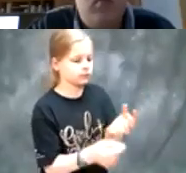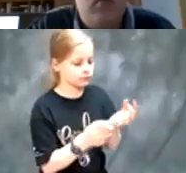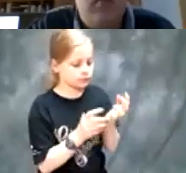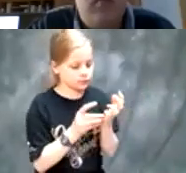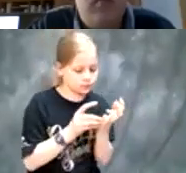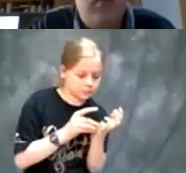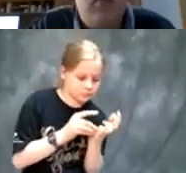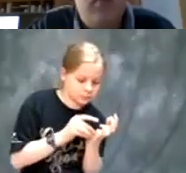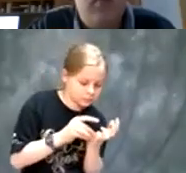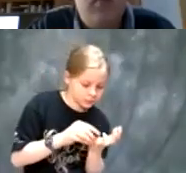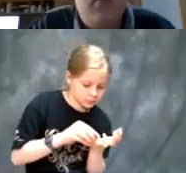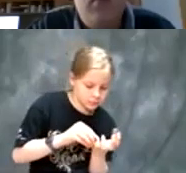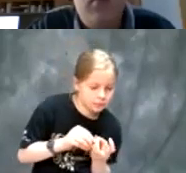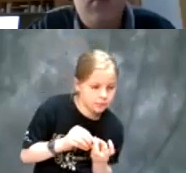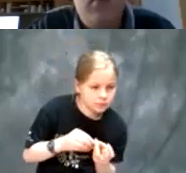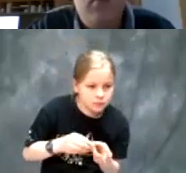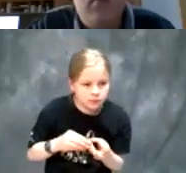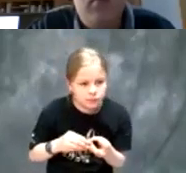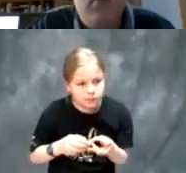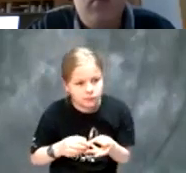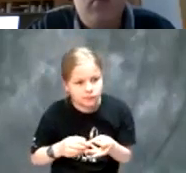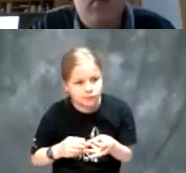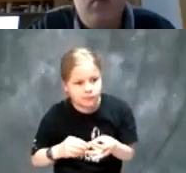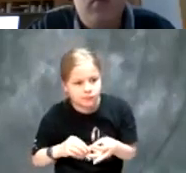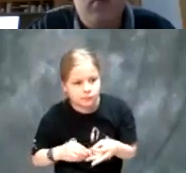One of the questions is, how do we remember all those signs?